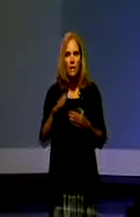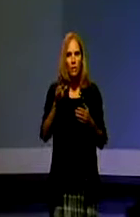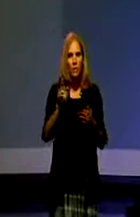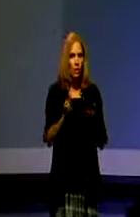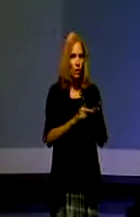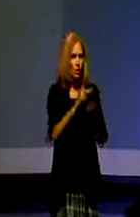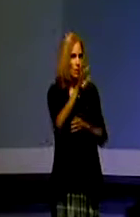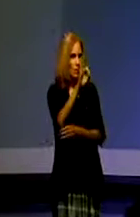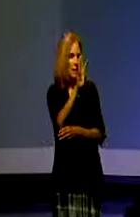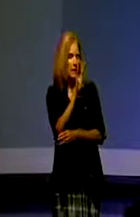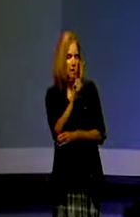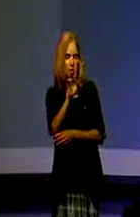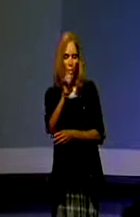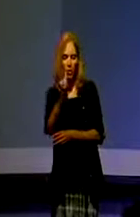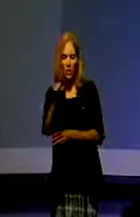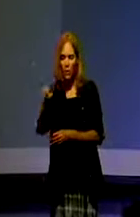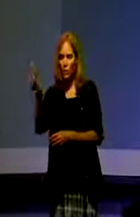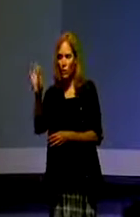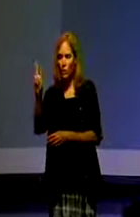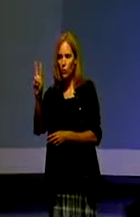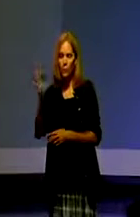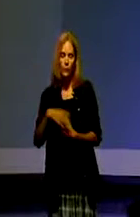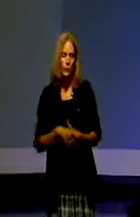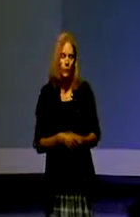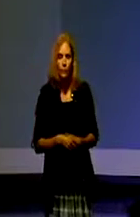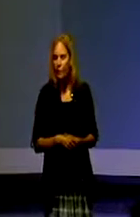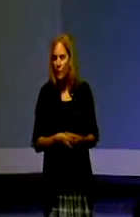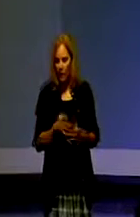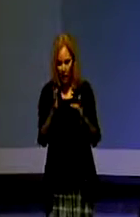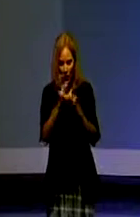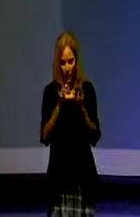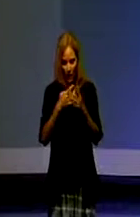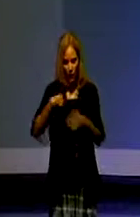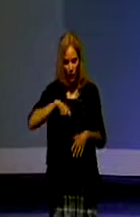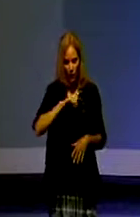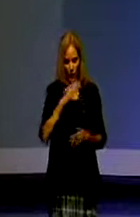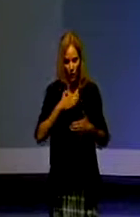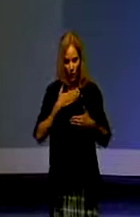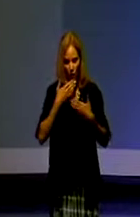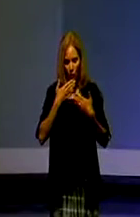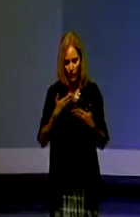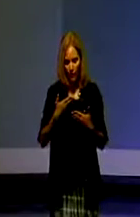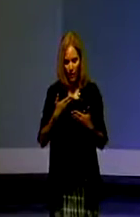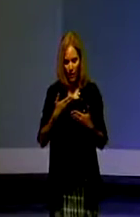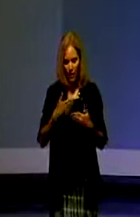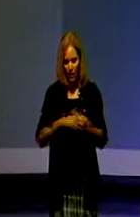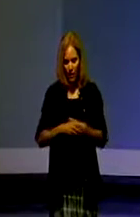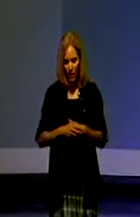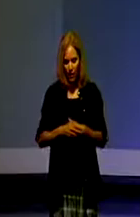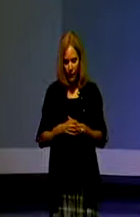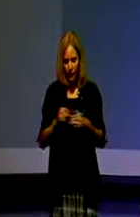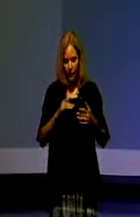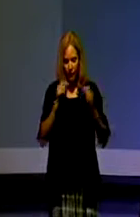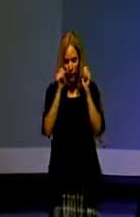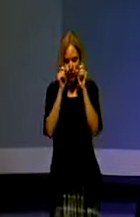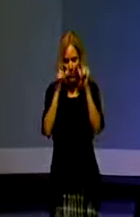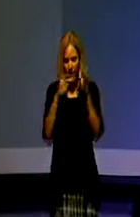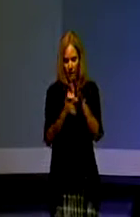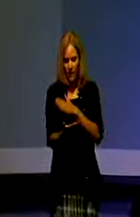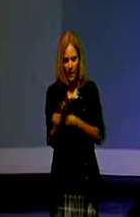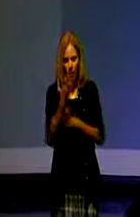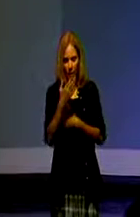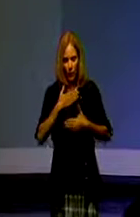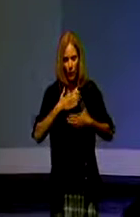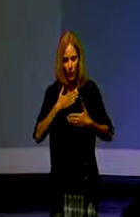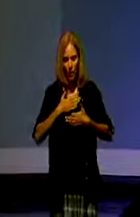Psalm 96, verse 1 and 2. Jesus, we are so grateful that you have opened our eyes this morning. You've put